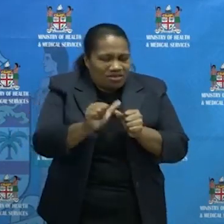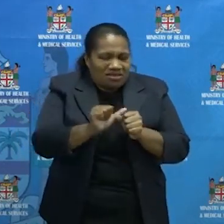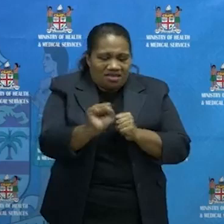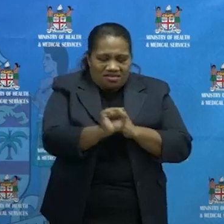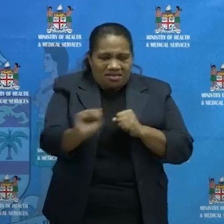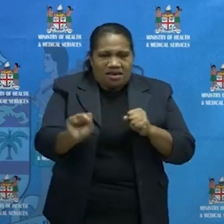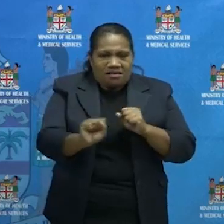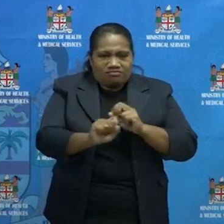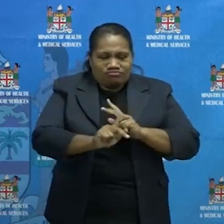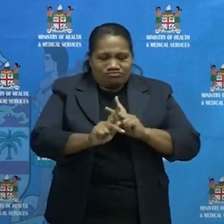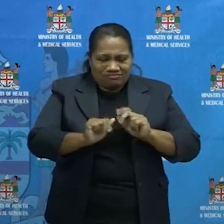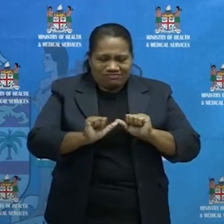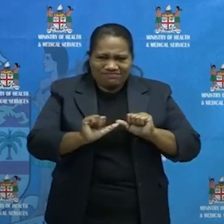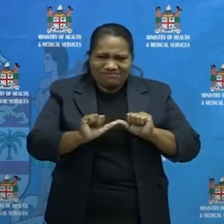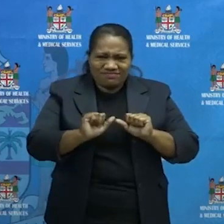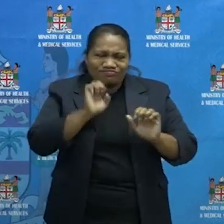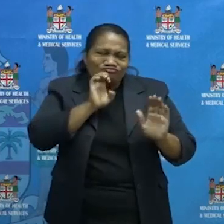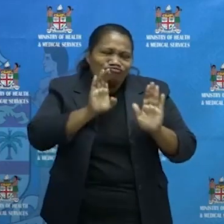protected.